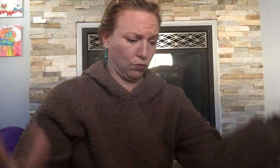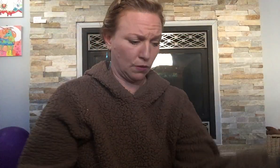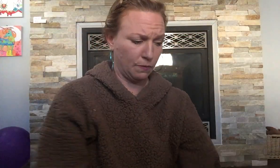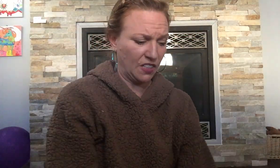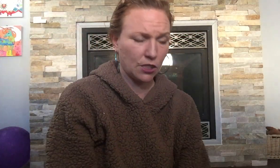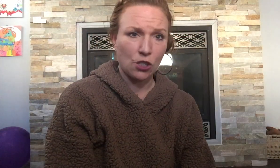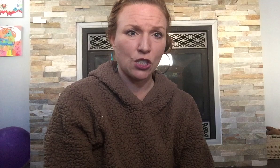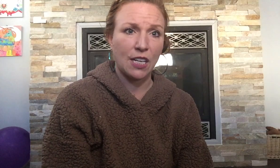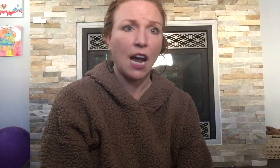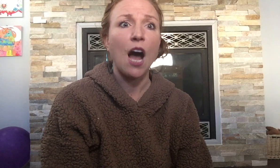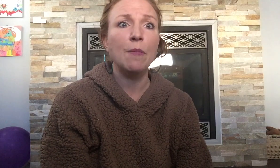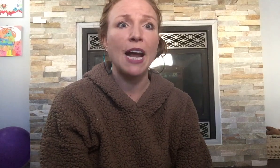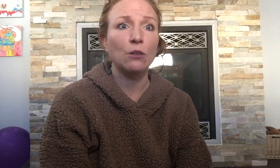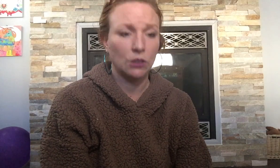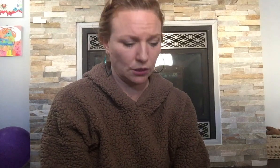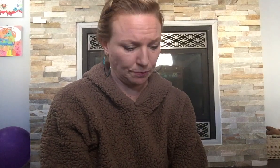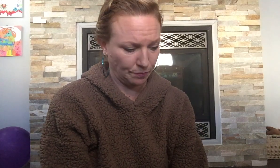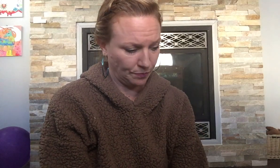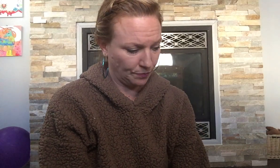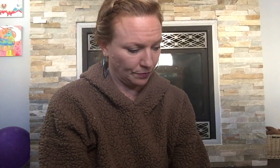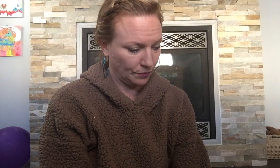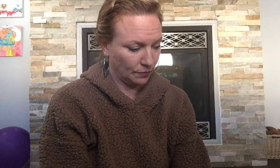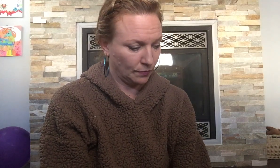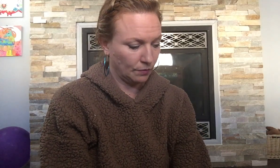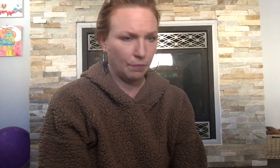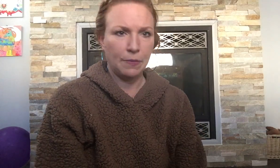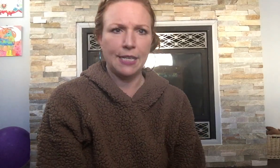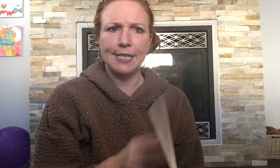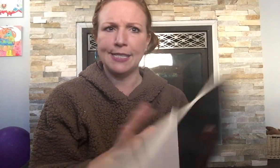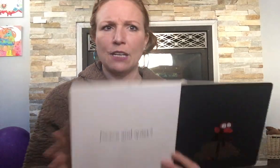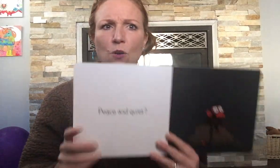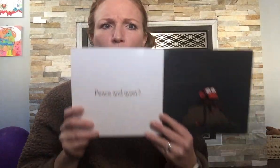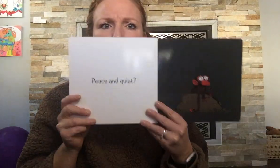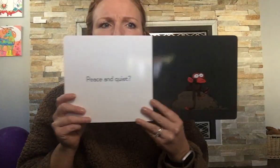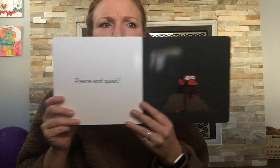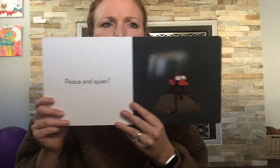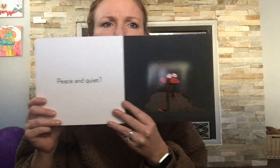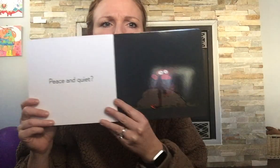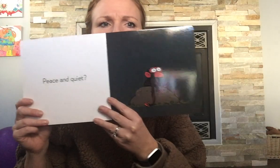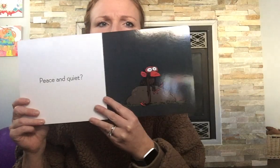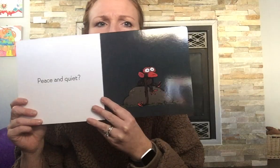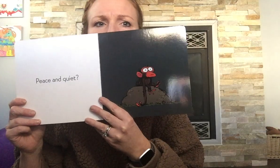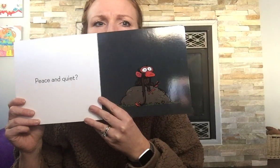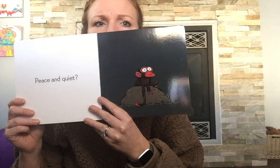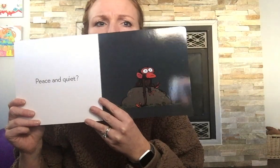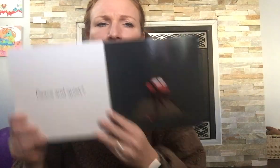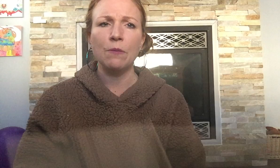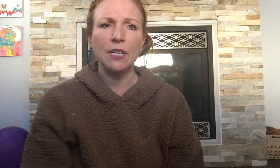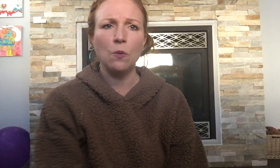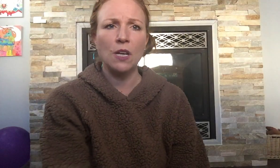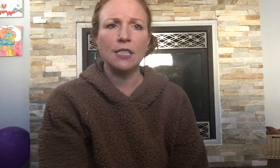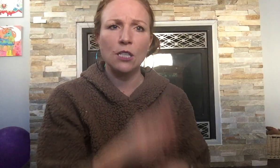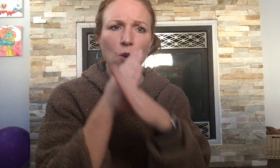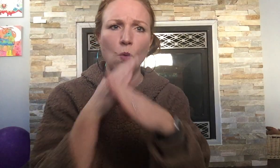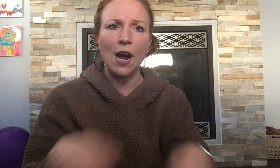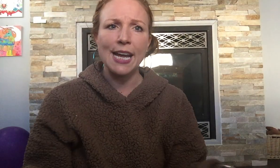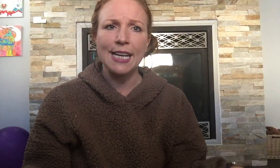The feelings are just coming out. Peace and quiet? Is that what he wants?